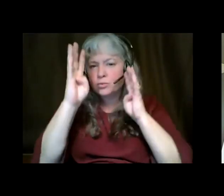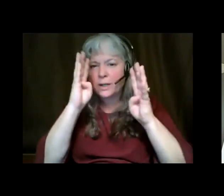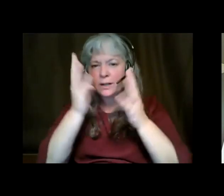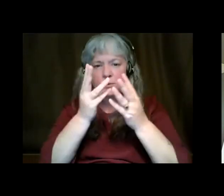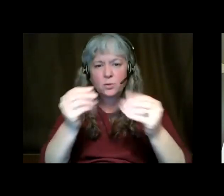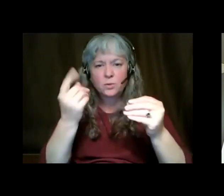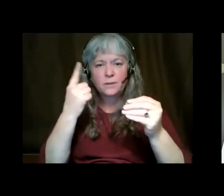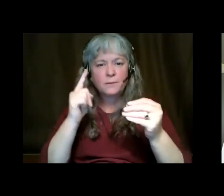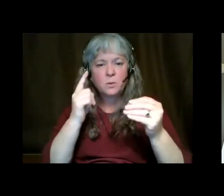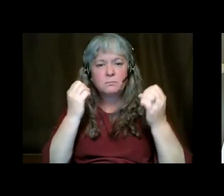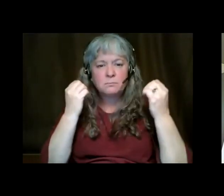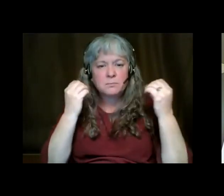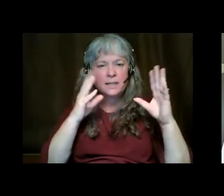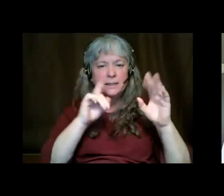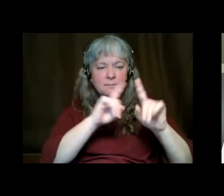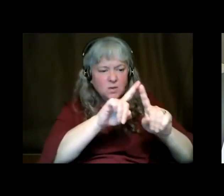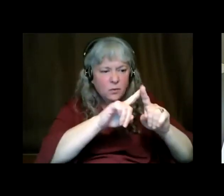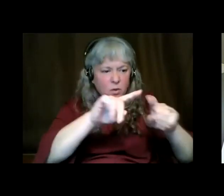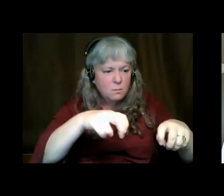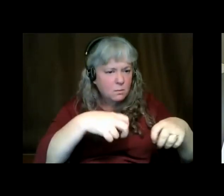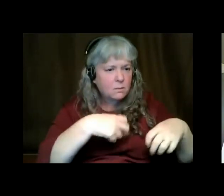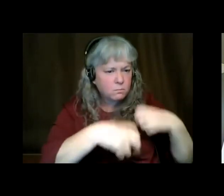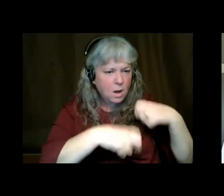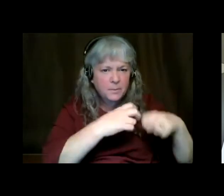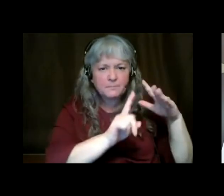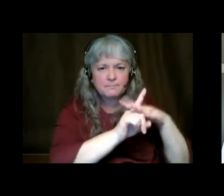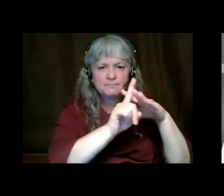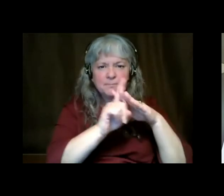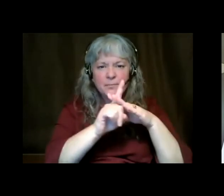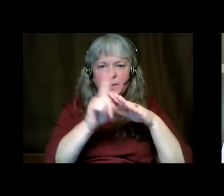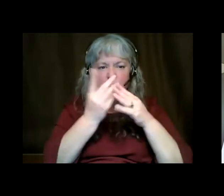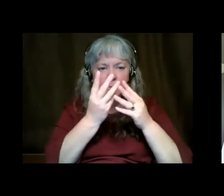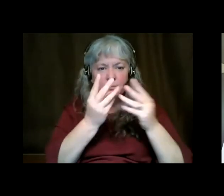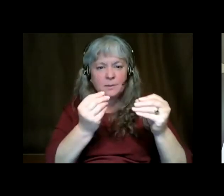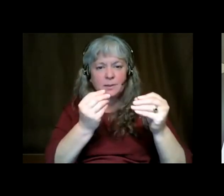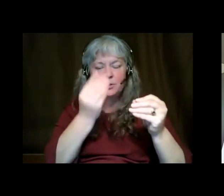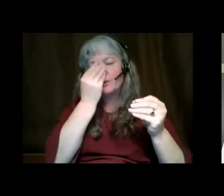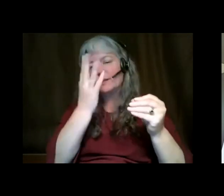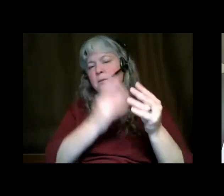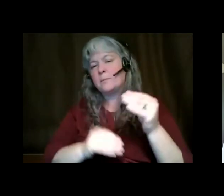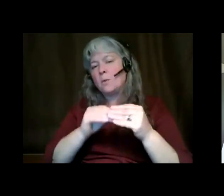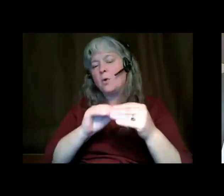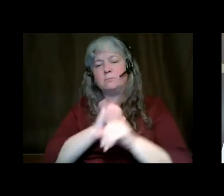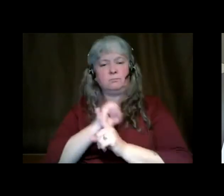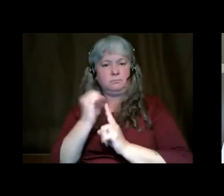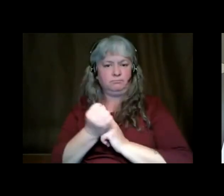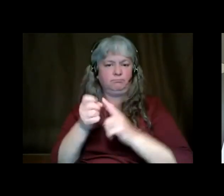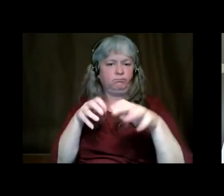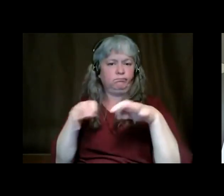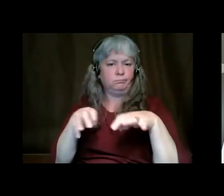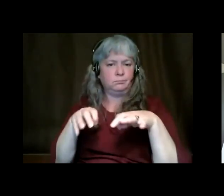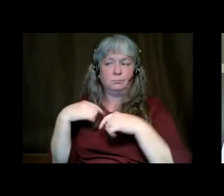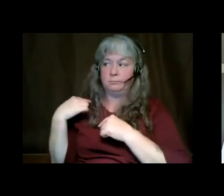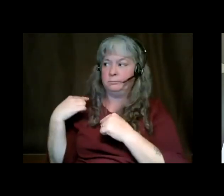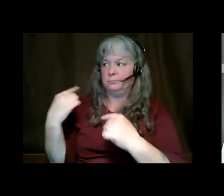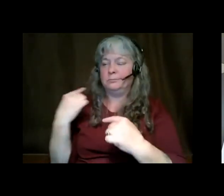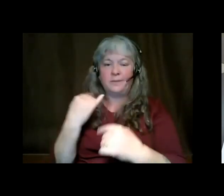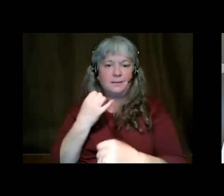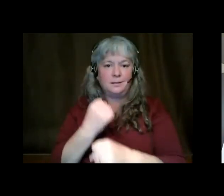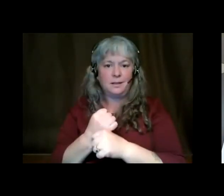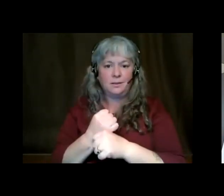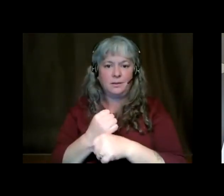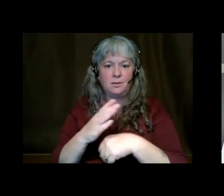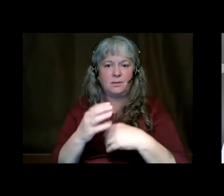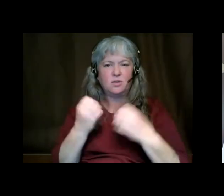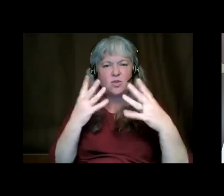many problems as I could. To further contextualize, up until about this year, all of these